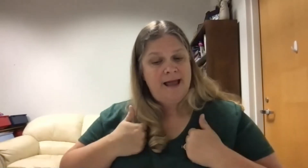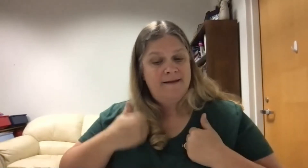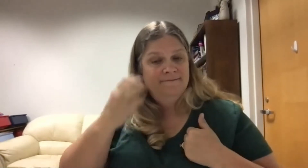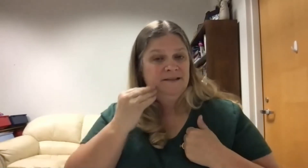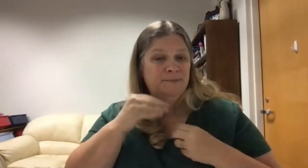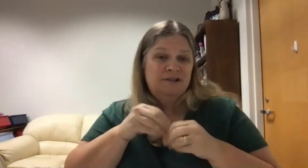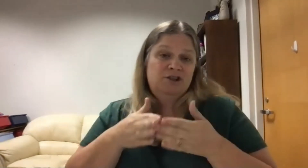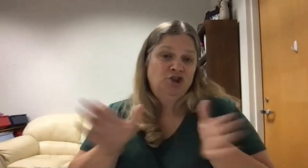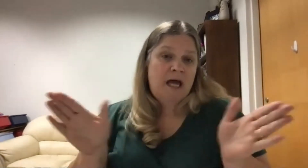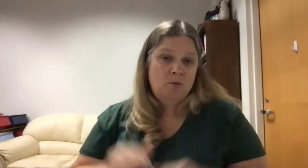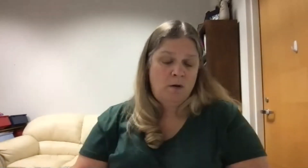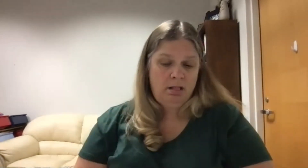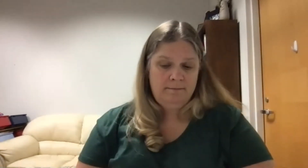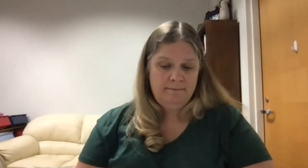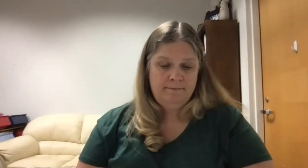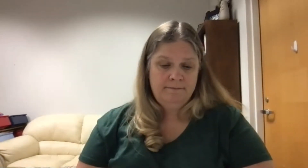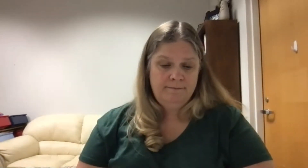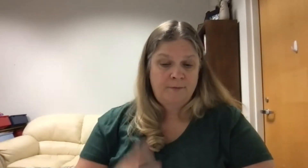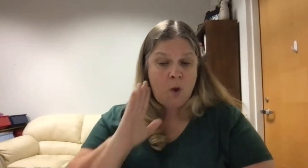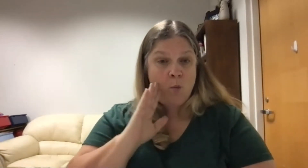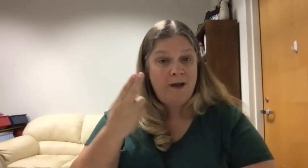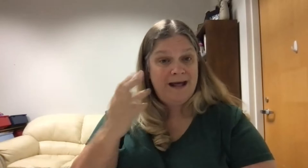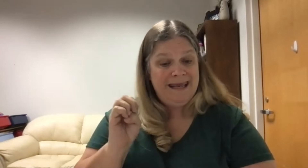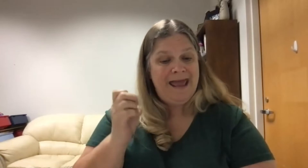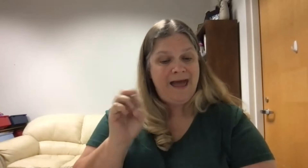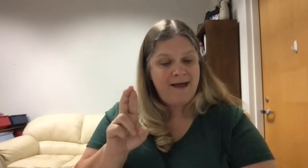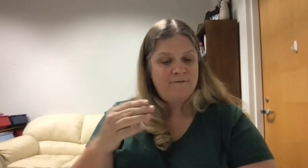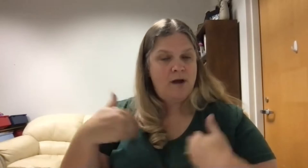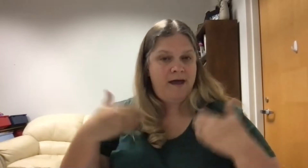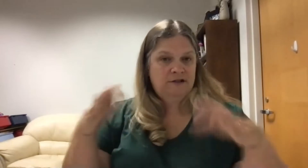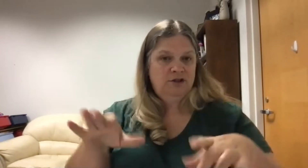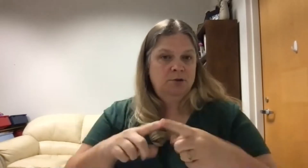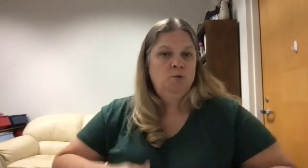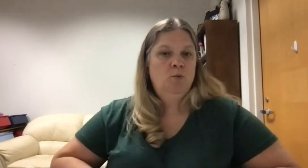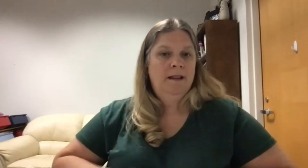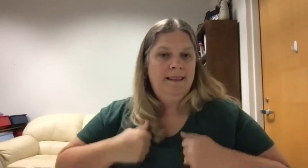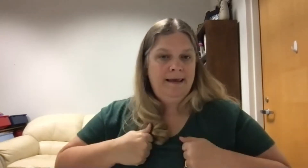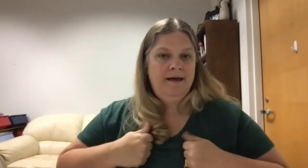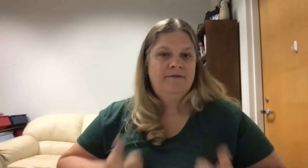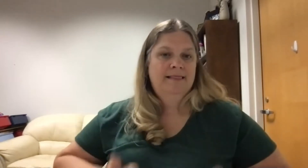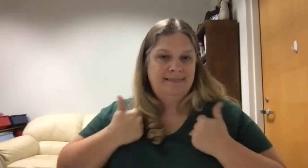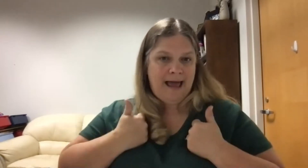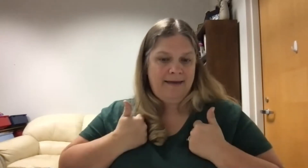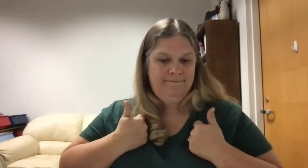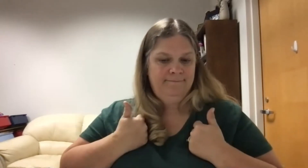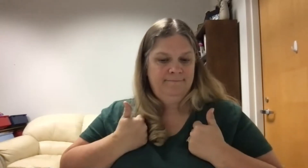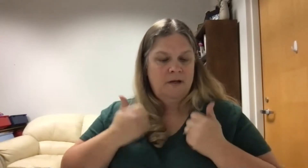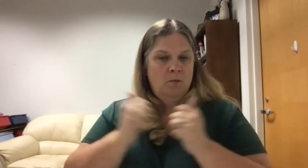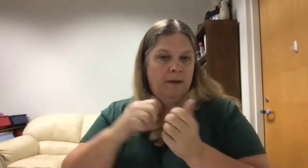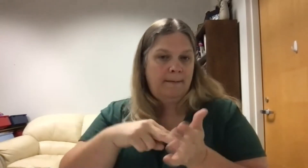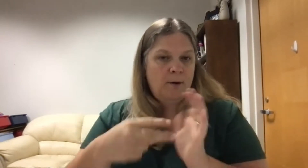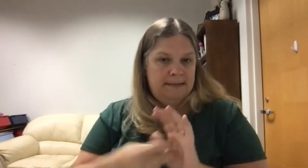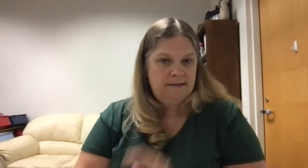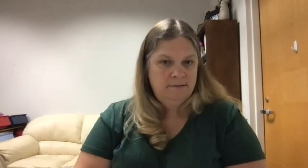Think about the son, his life experience in general. Will he ever have a chance to live